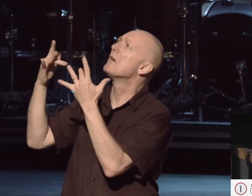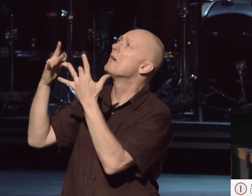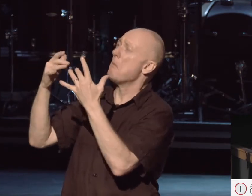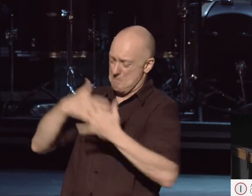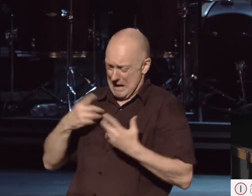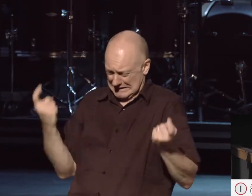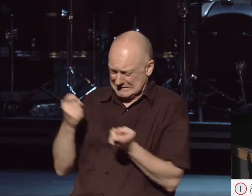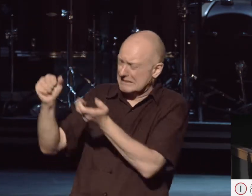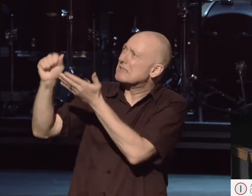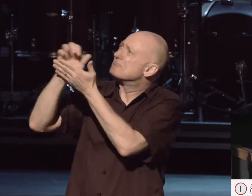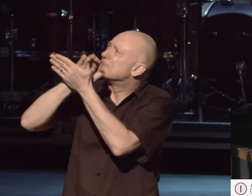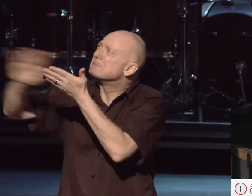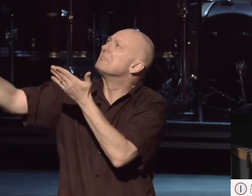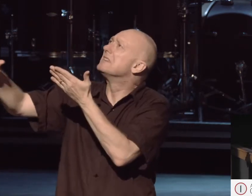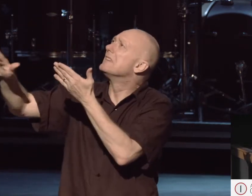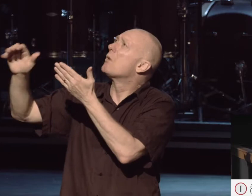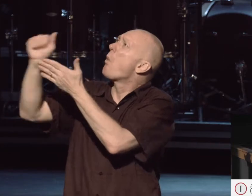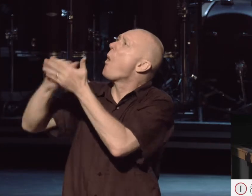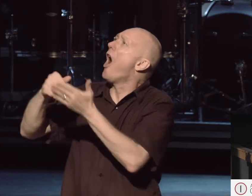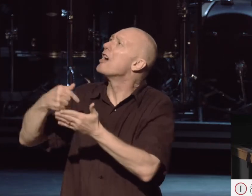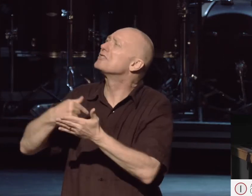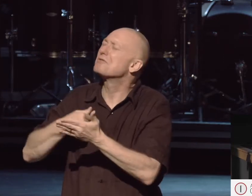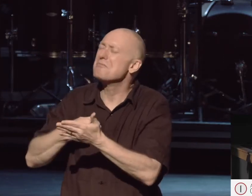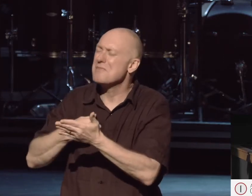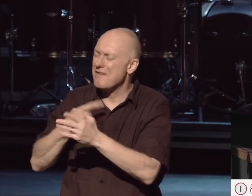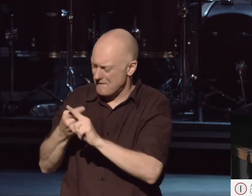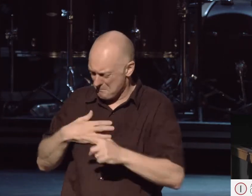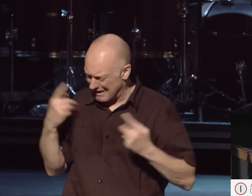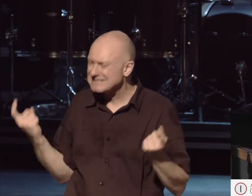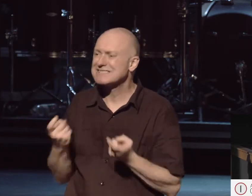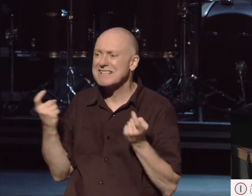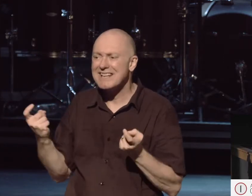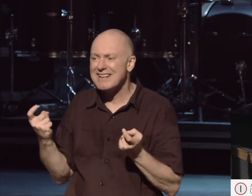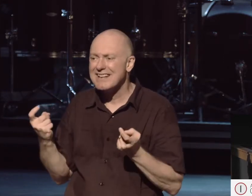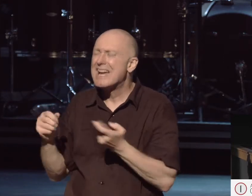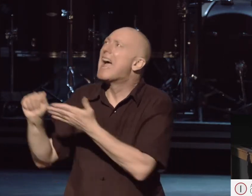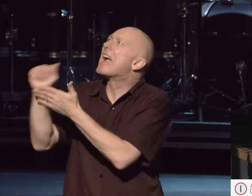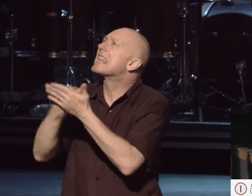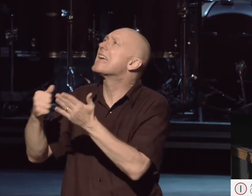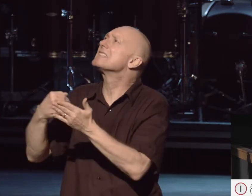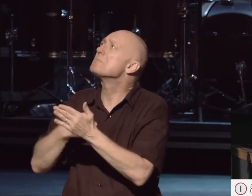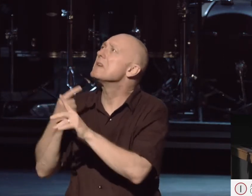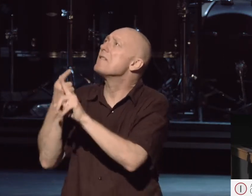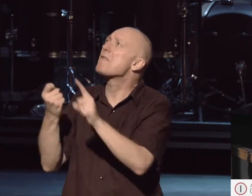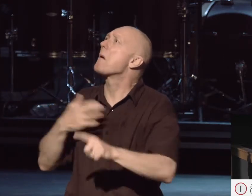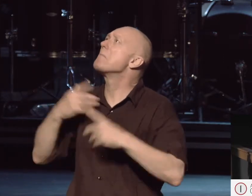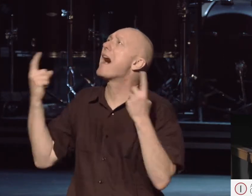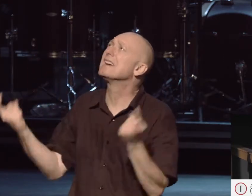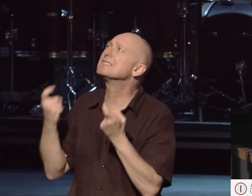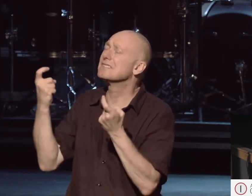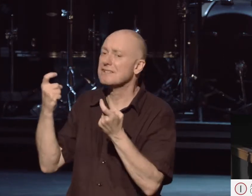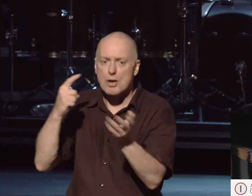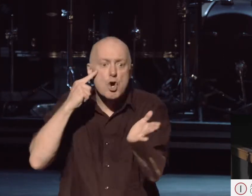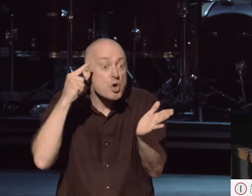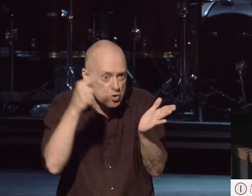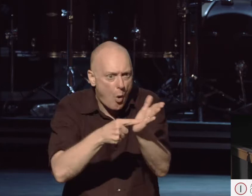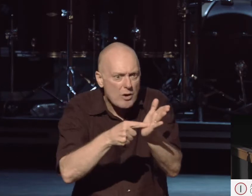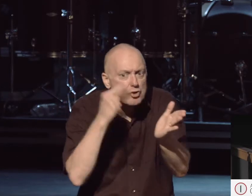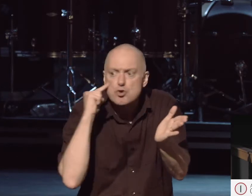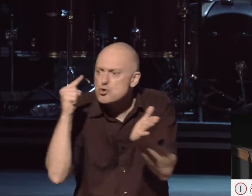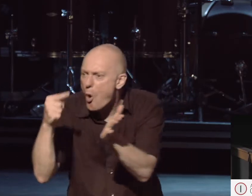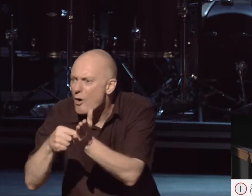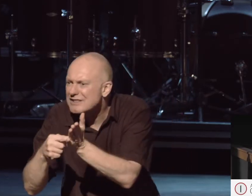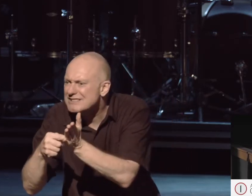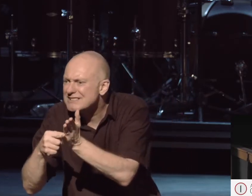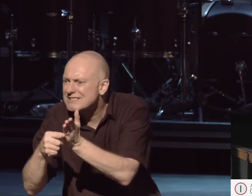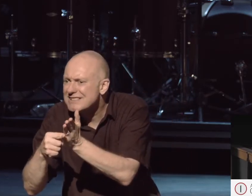transgressions. Wash me thoroughly, that's so beautiful, from my iniquity, and cleanse me from my sin. Notice right away, loved